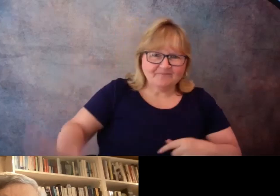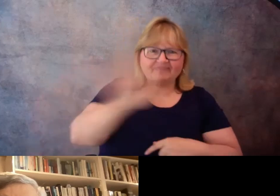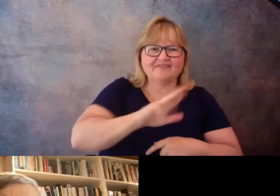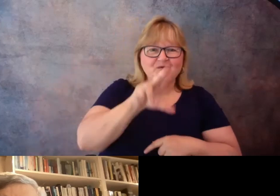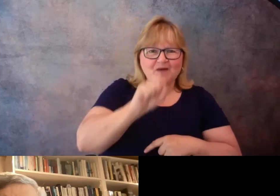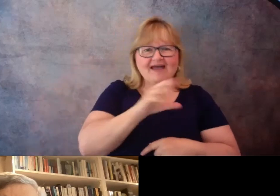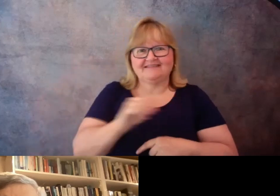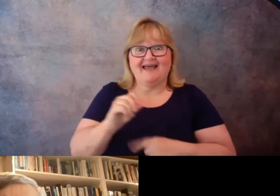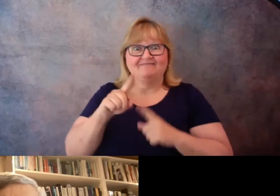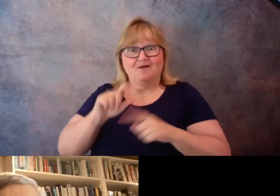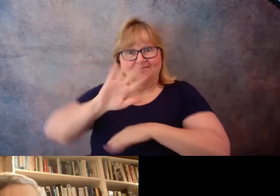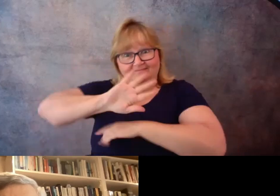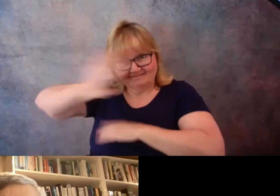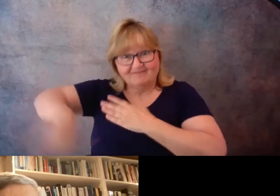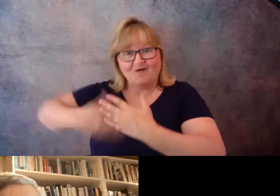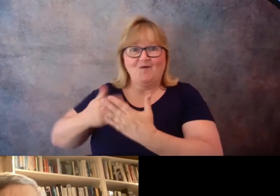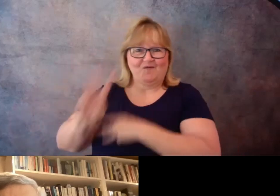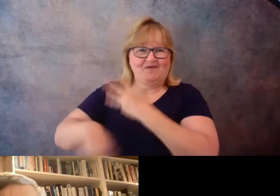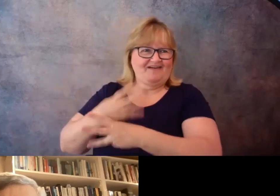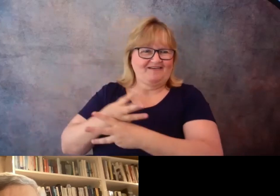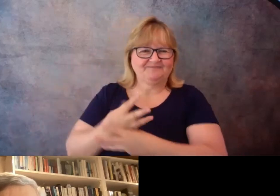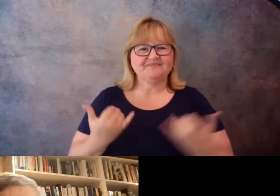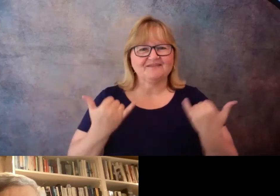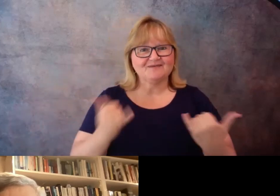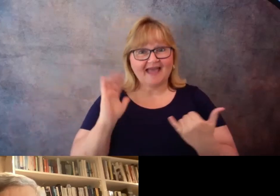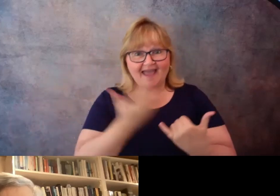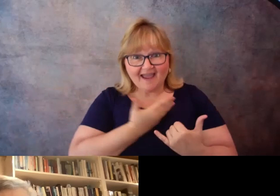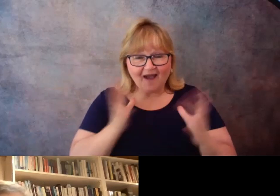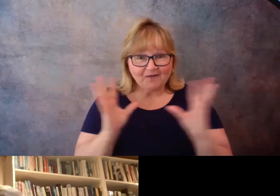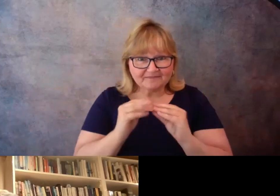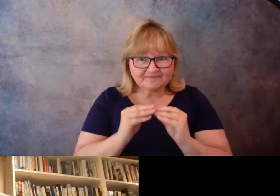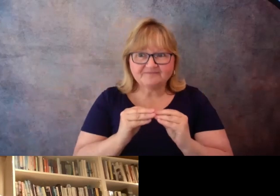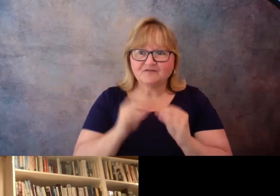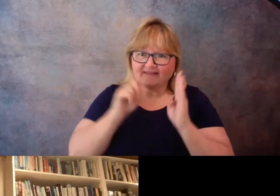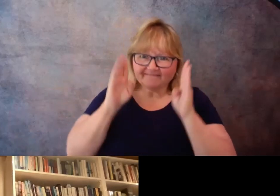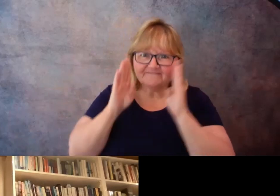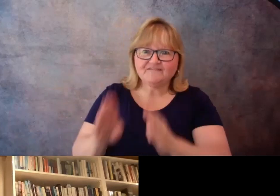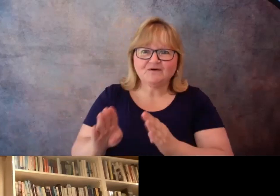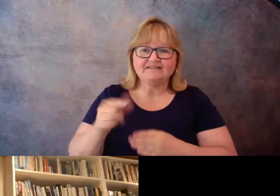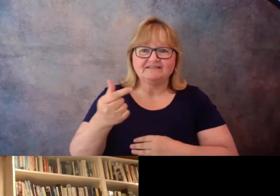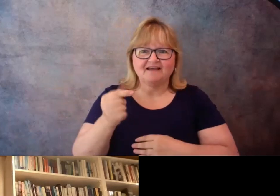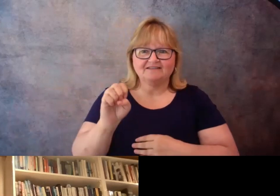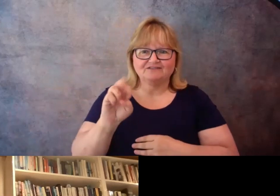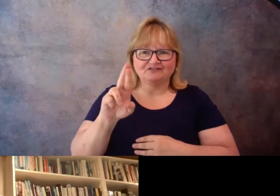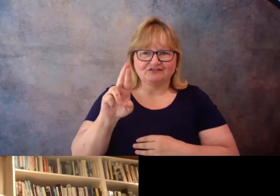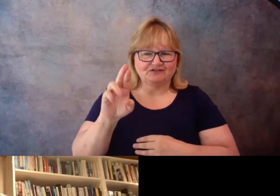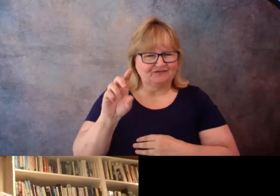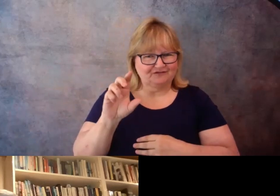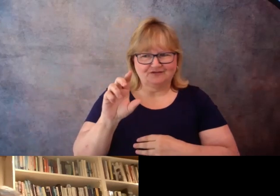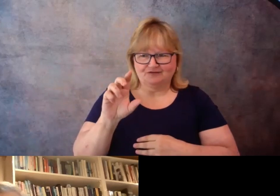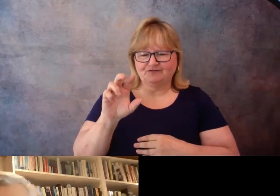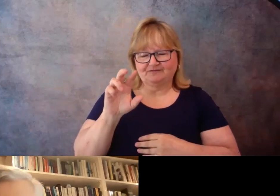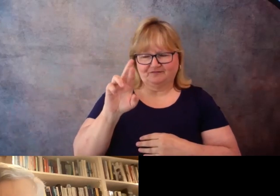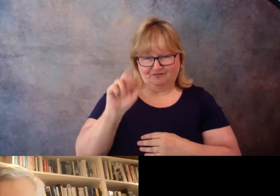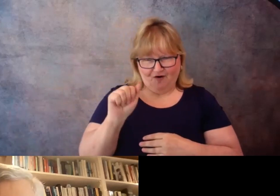our session will focus on Gerard and his work as the UN Special Rapporteur for persons